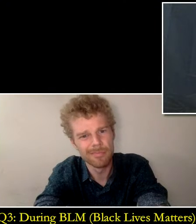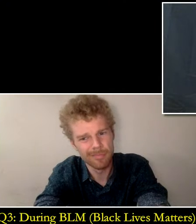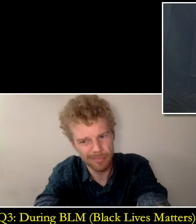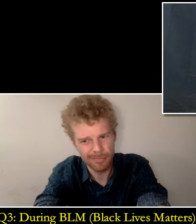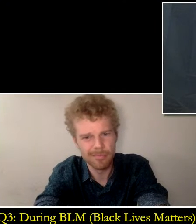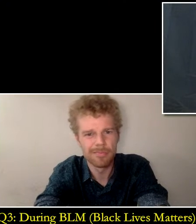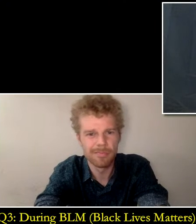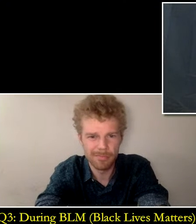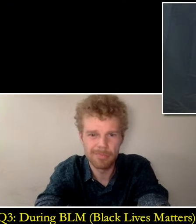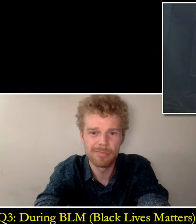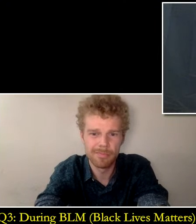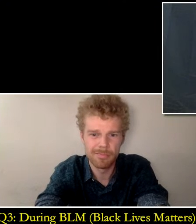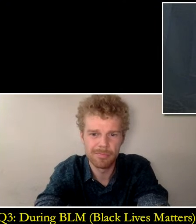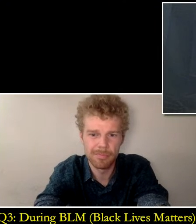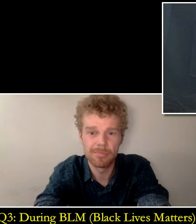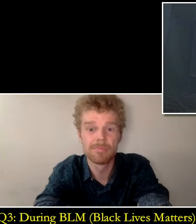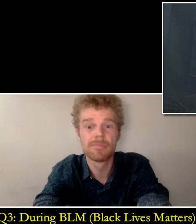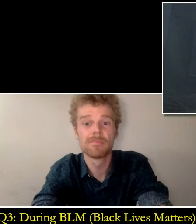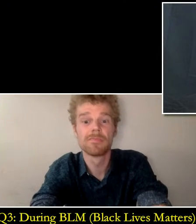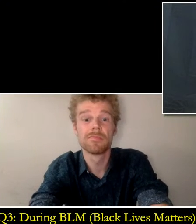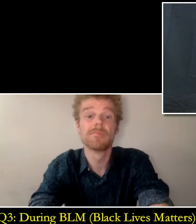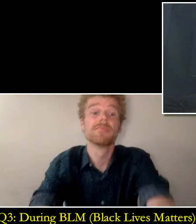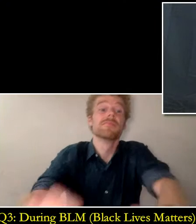change what's on paper.